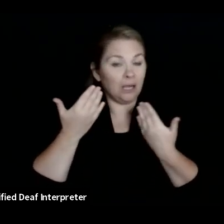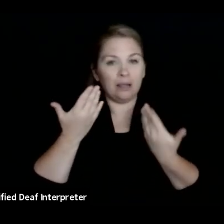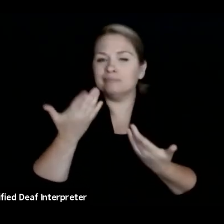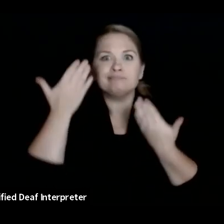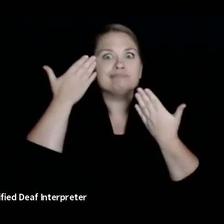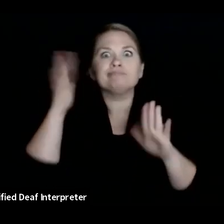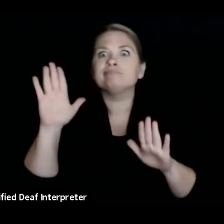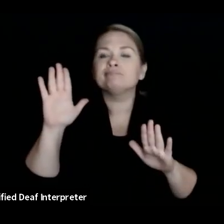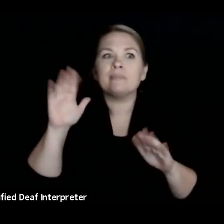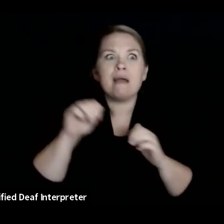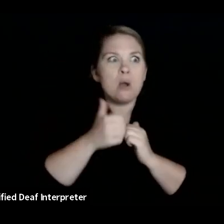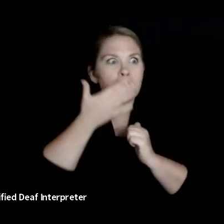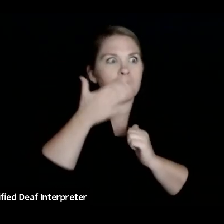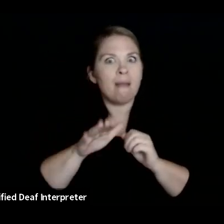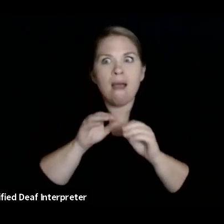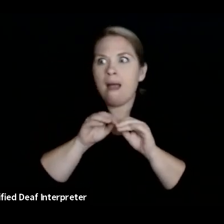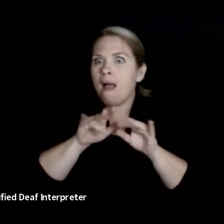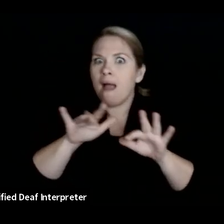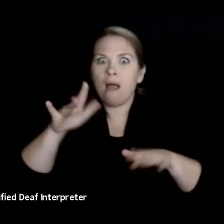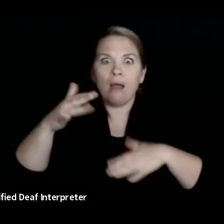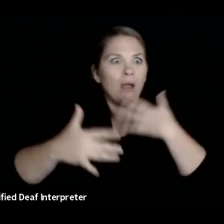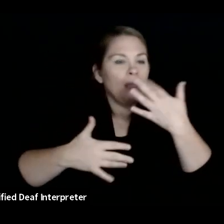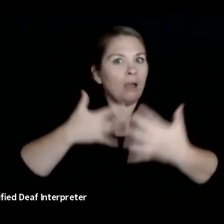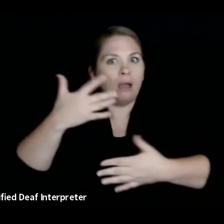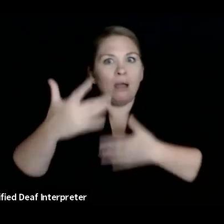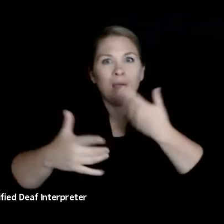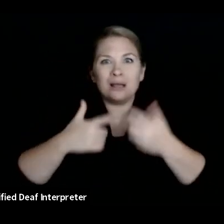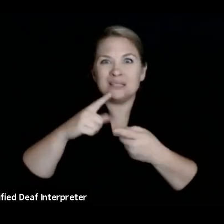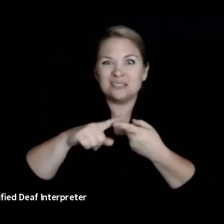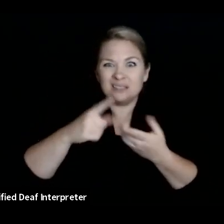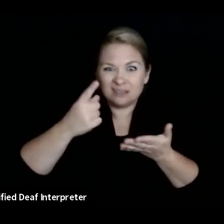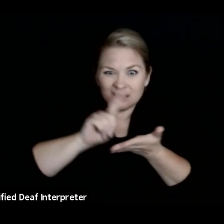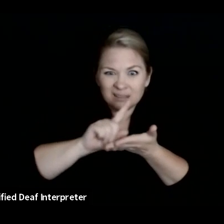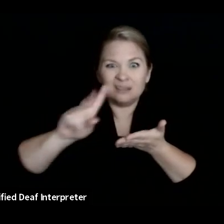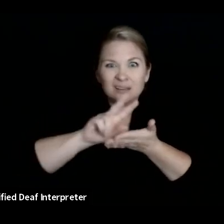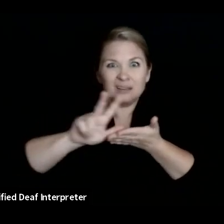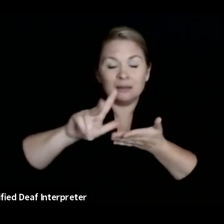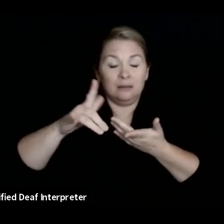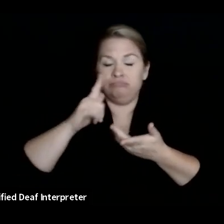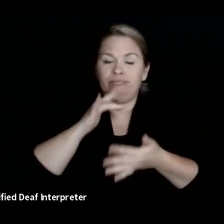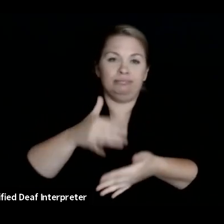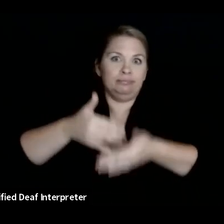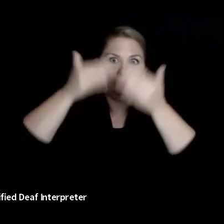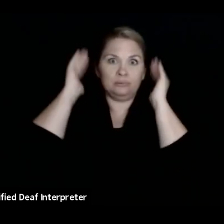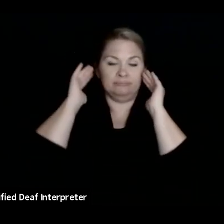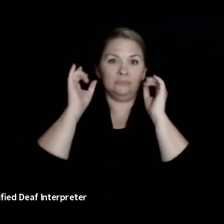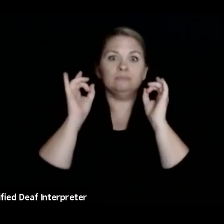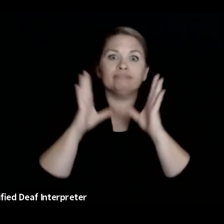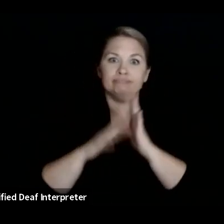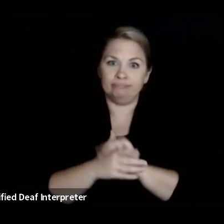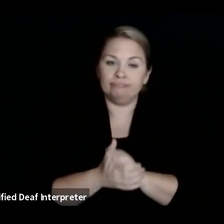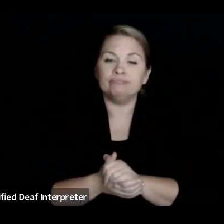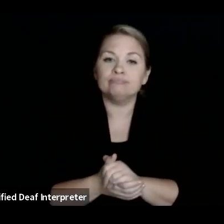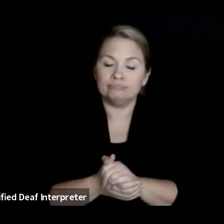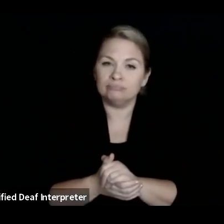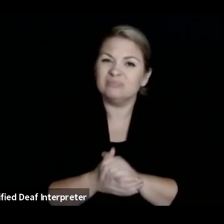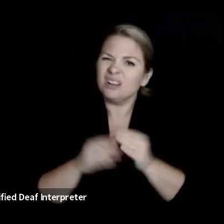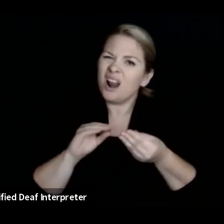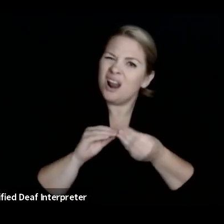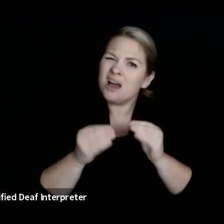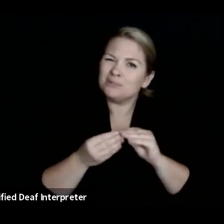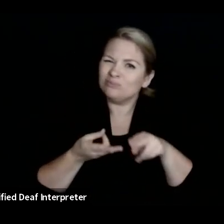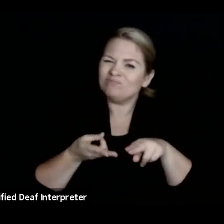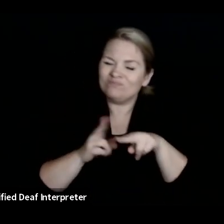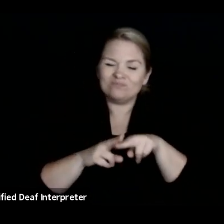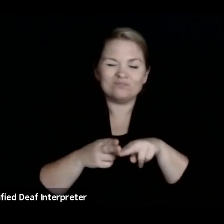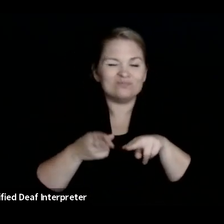Weekly average case growth is increasing, and we're concerned about where this is headed. We had 16 more people